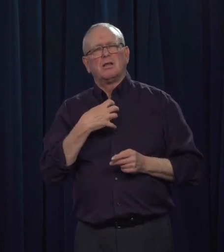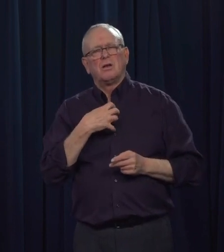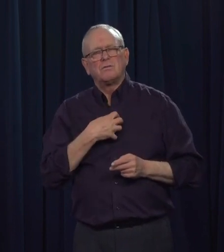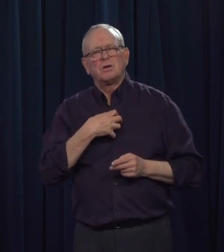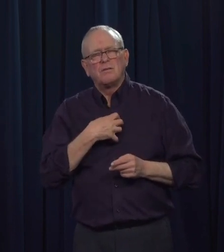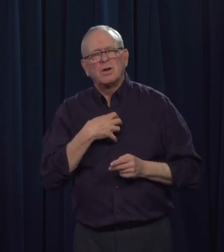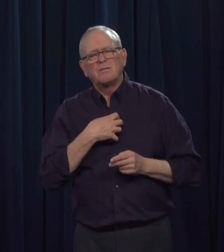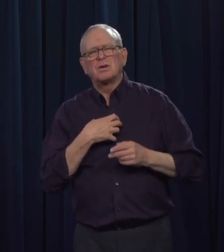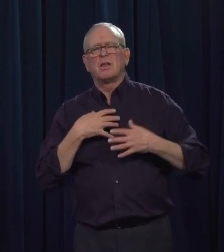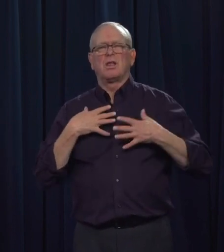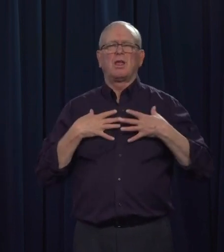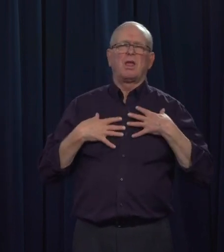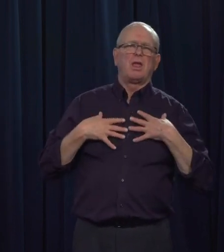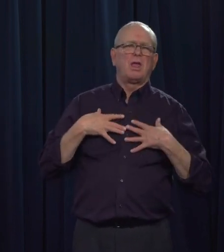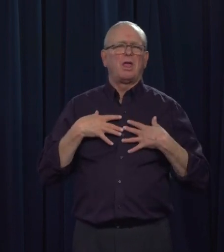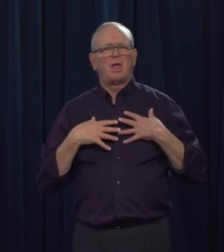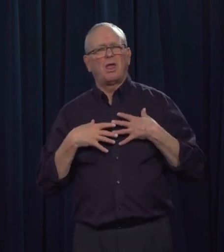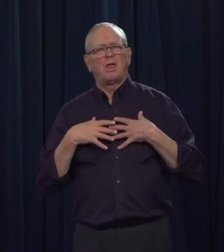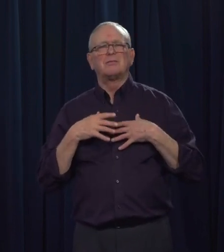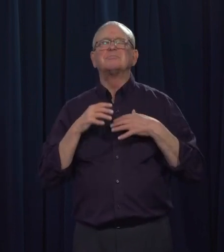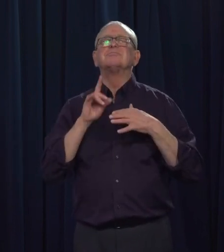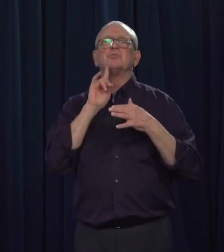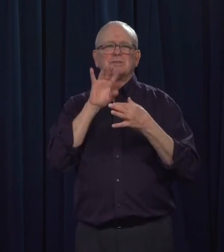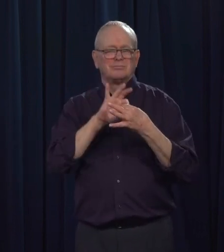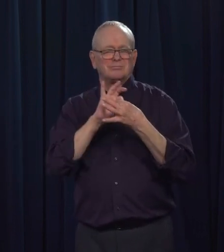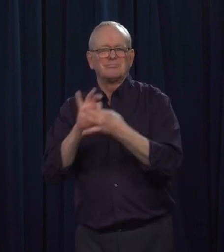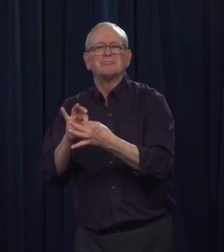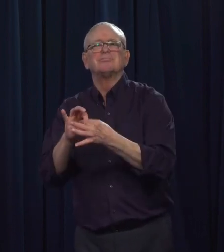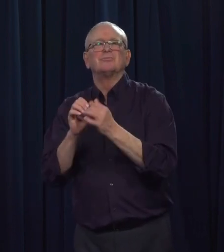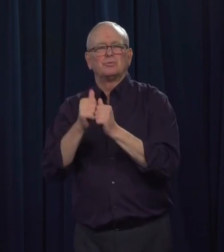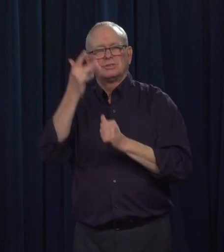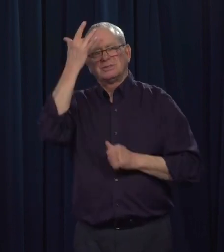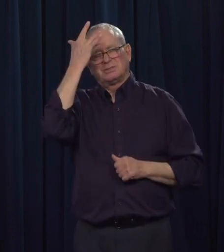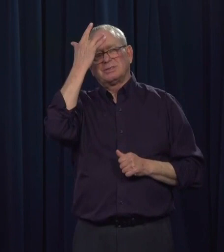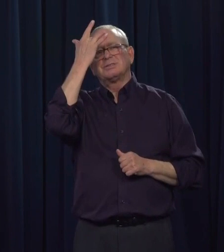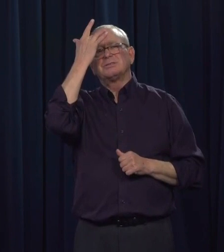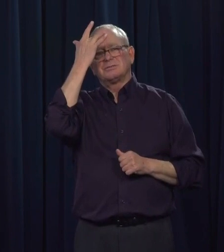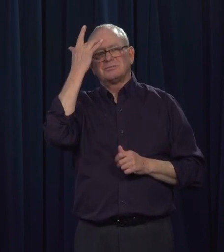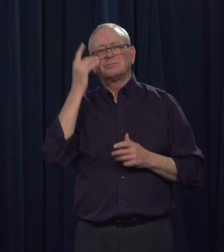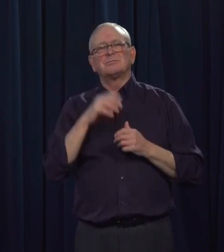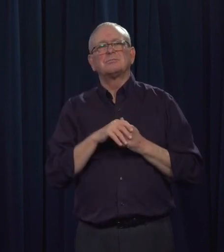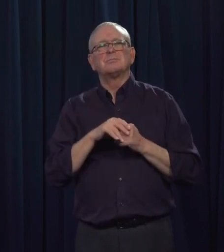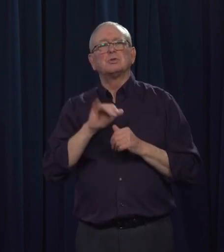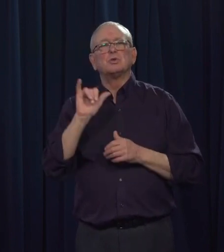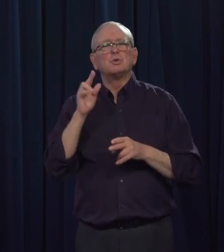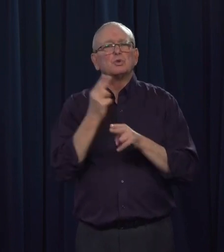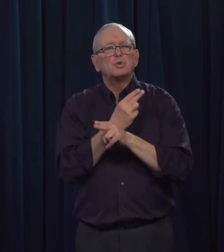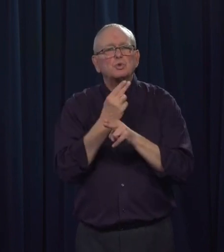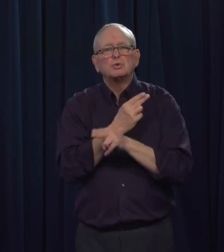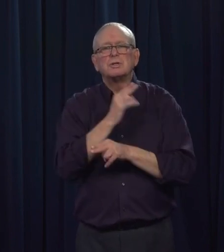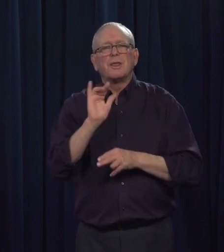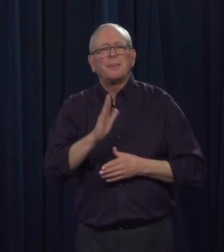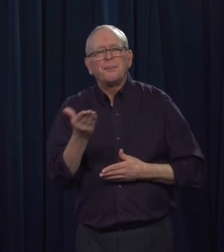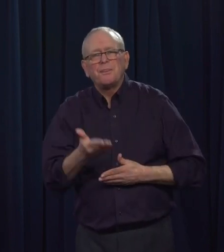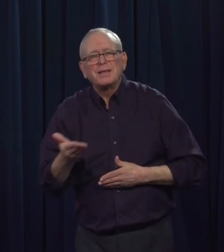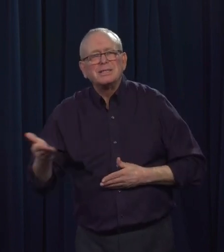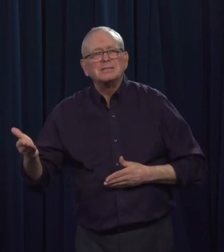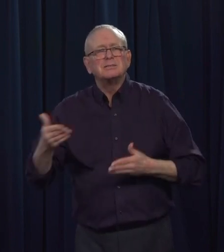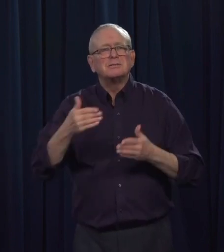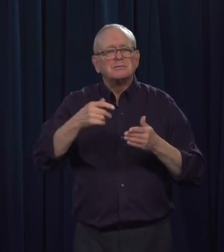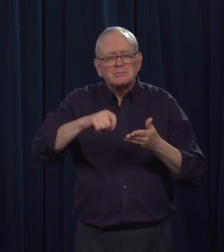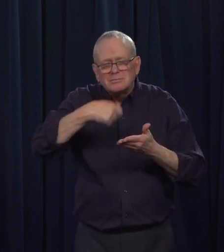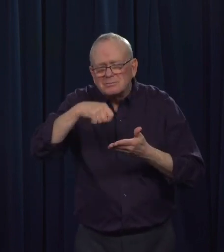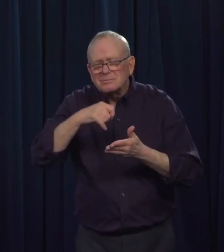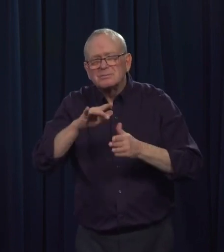COVID-19 does not discriminate. All of us need to be vigilant with regular hand hygiene, staying home even with minor respiratory